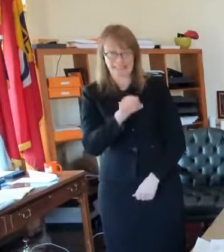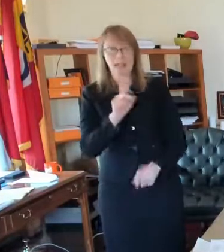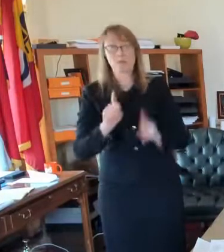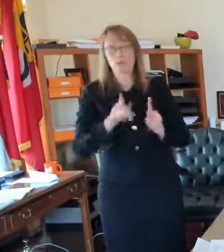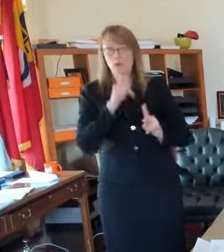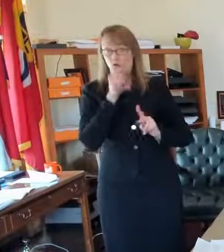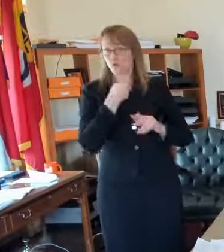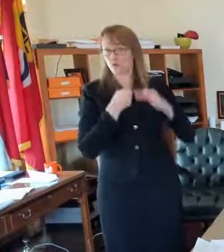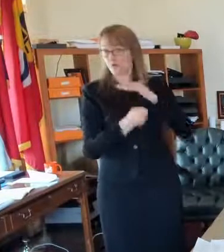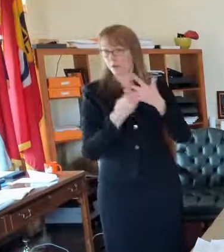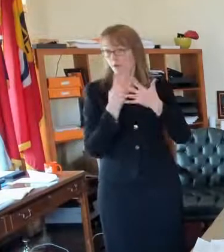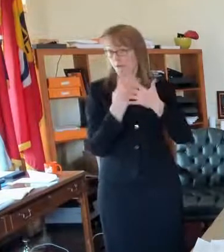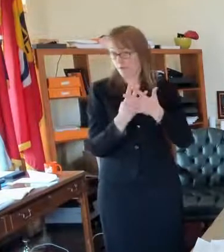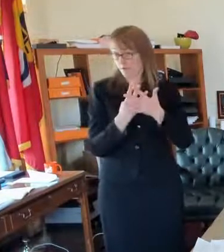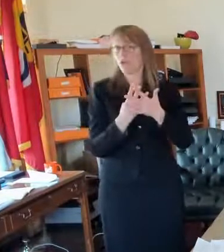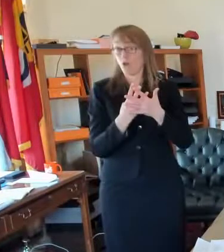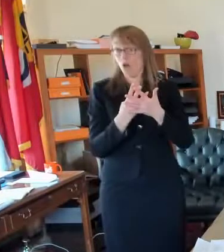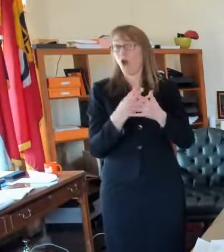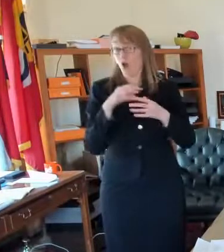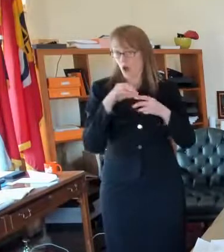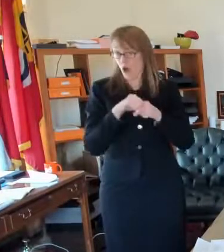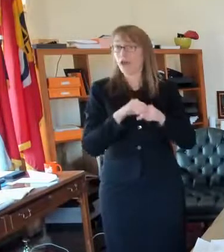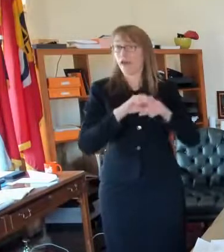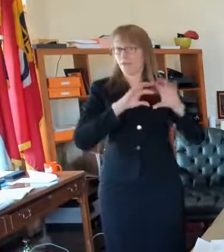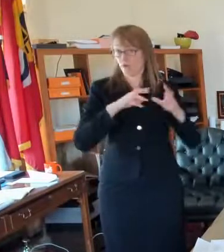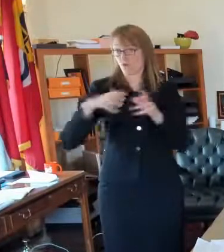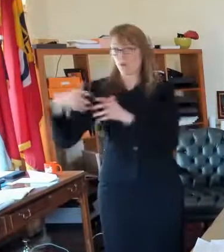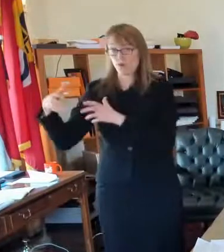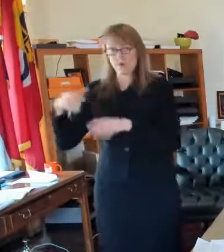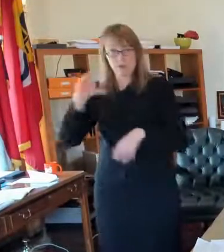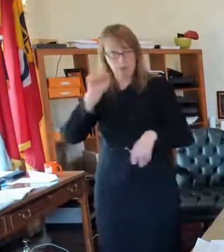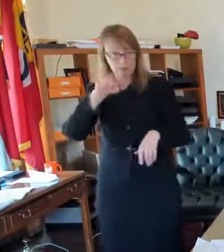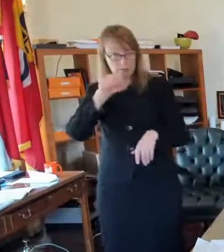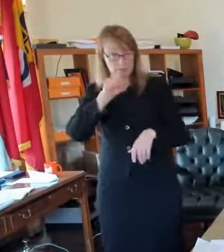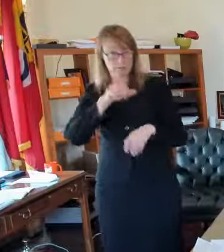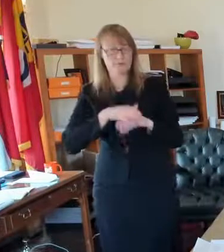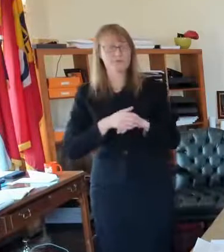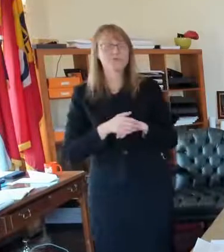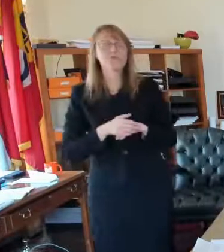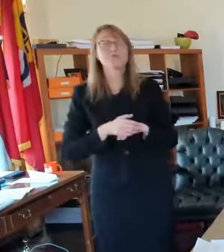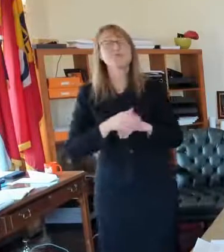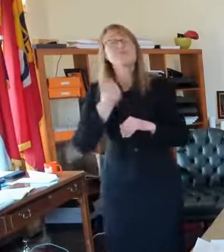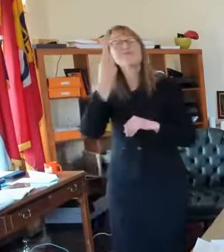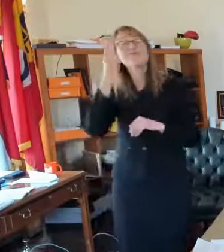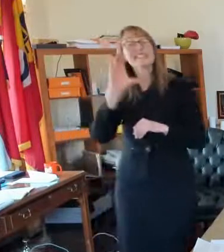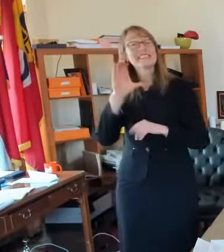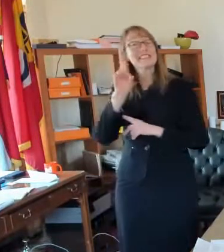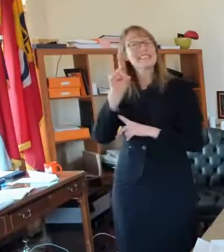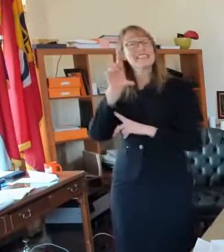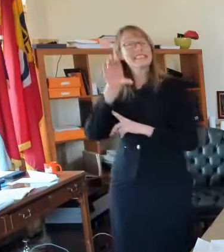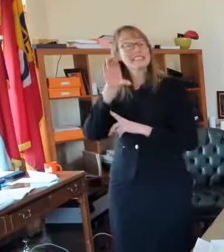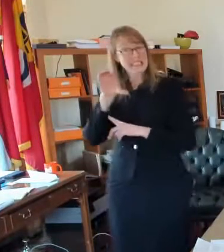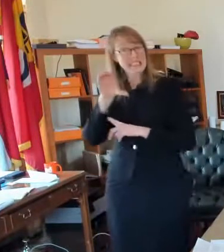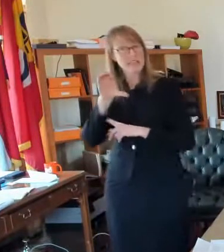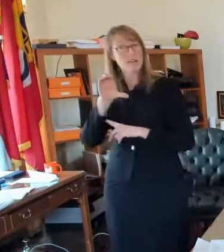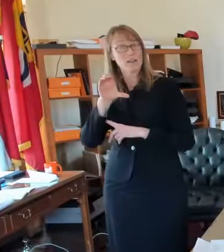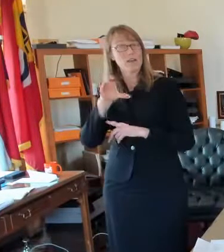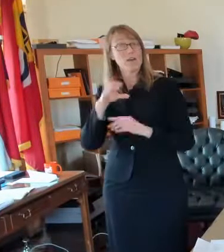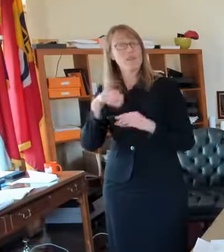so there's phase 1, and phase 1 is frontline healthcare workers,